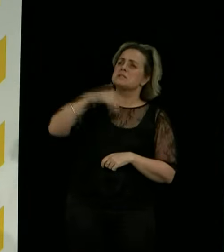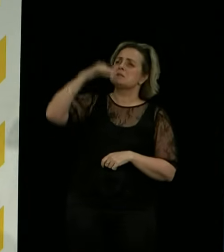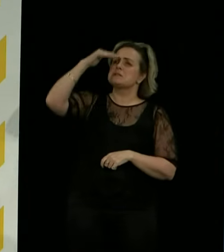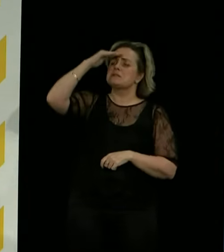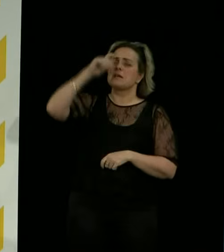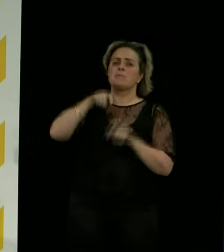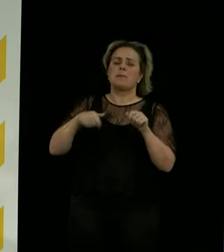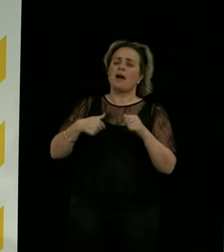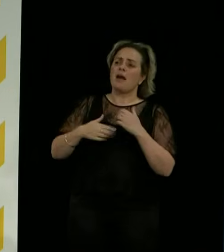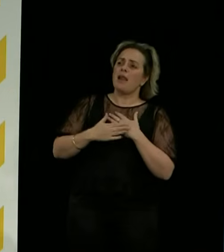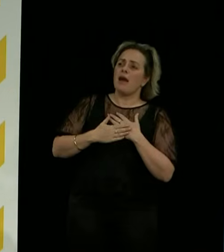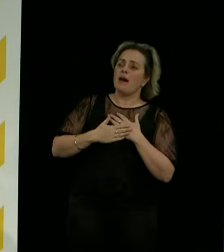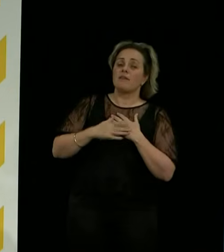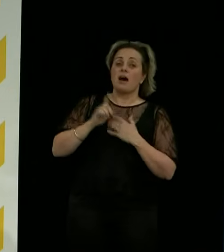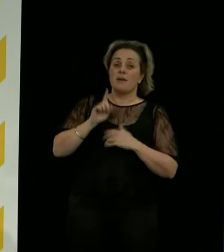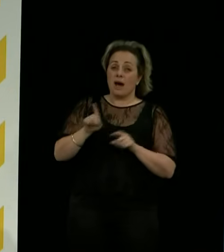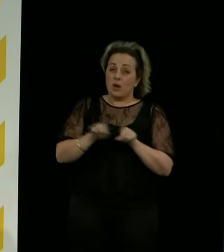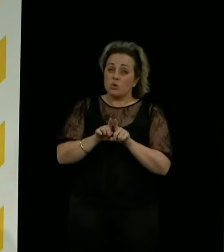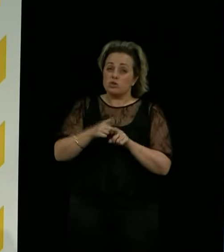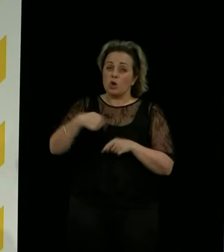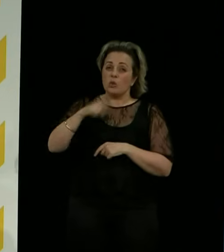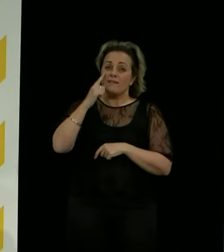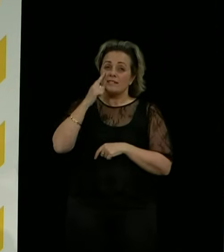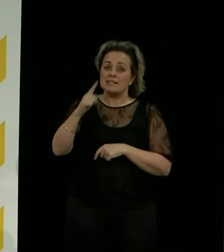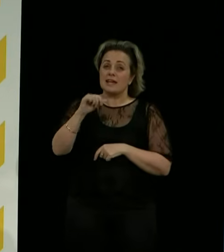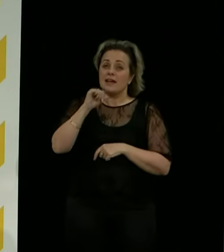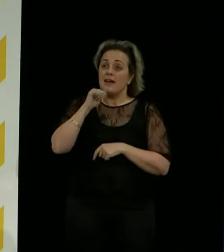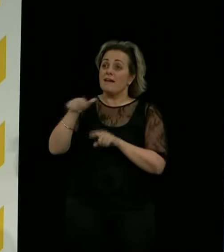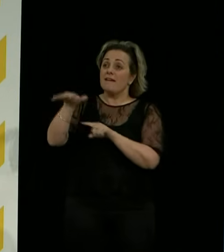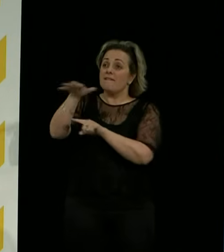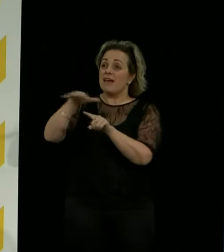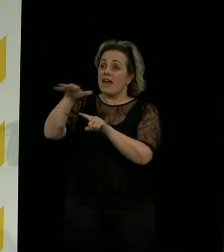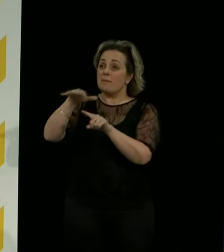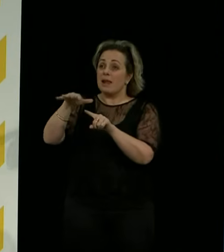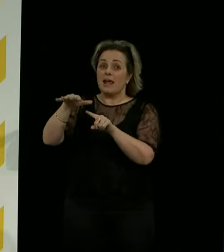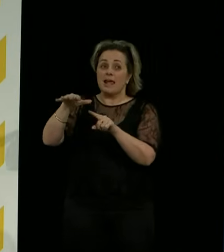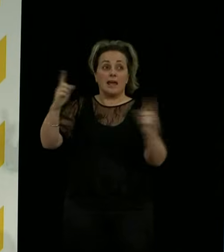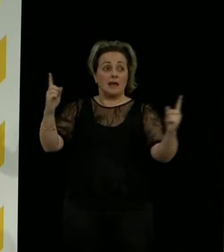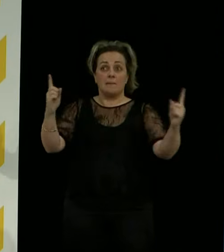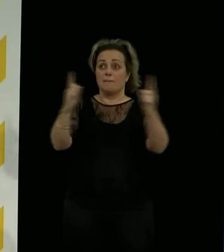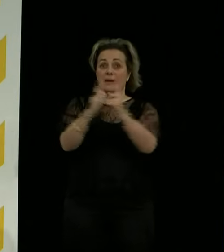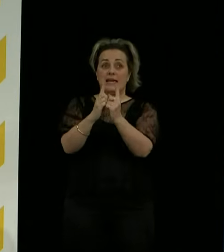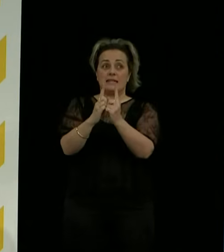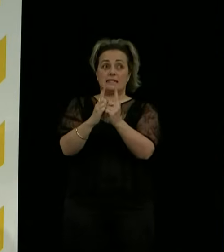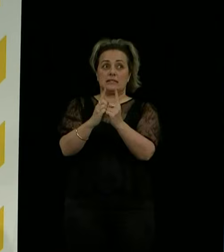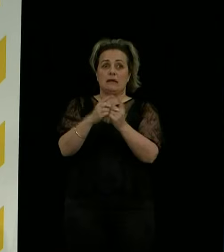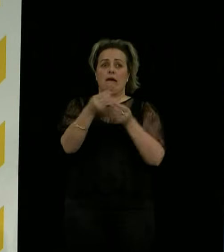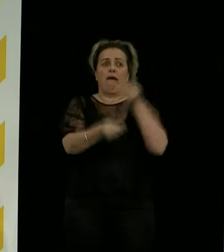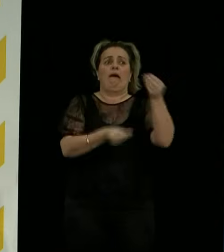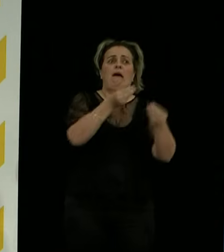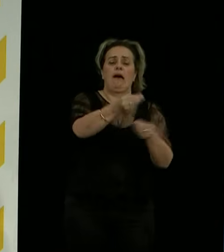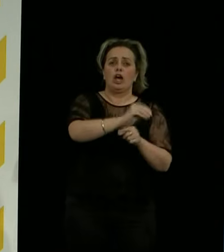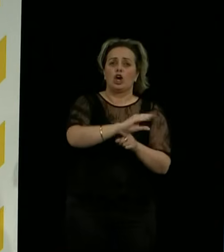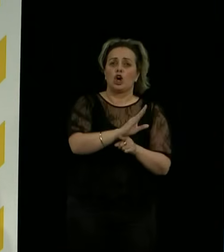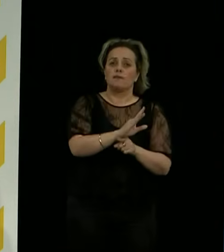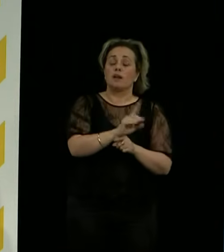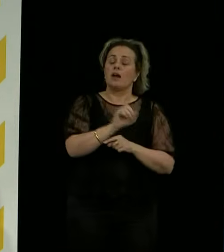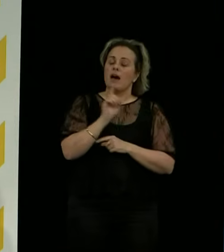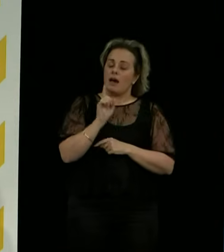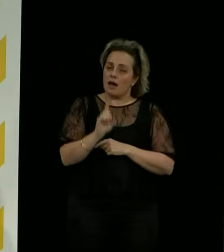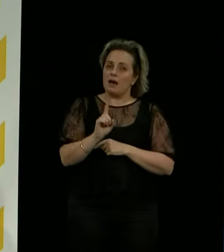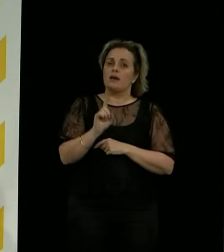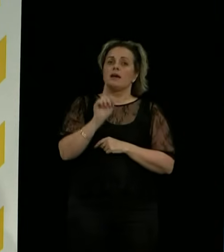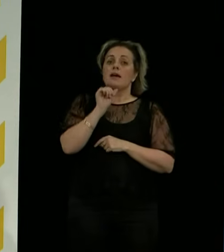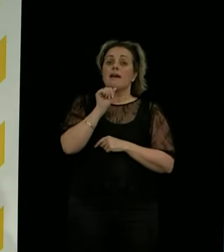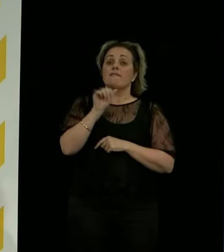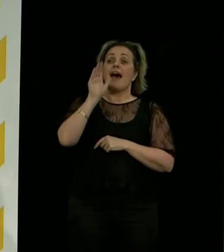but we've also seen that in this outbreak, families getting together has led to cases spreading. But by gathering outside, we can